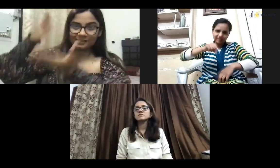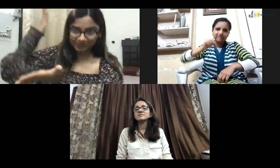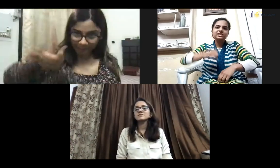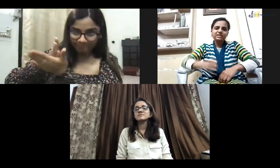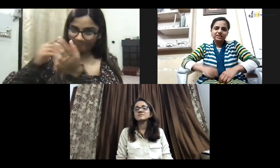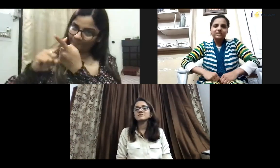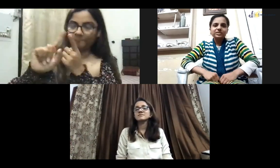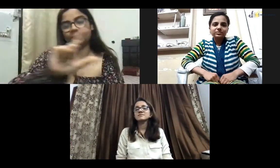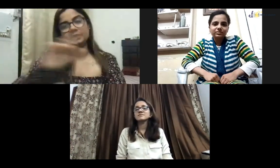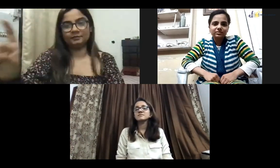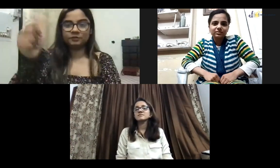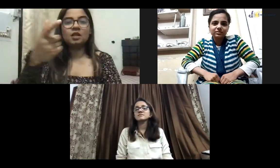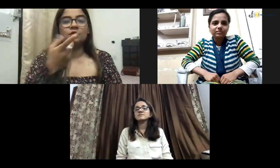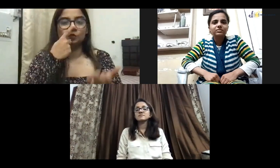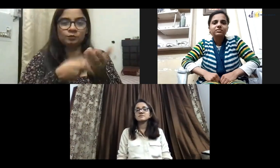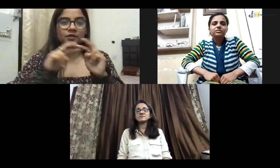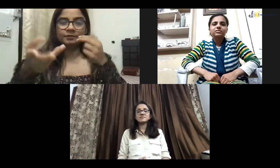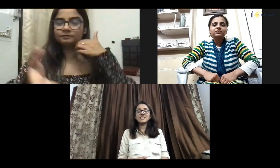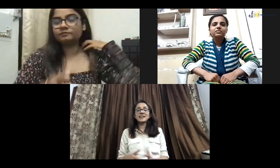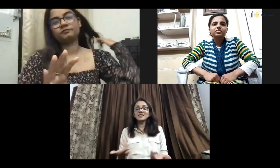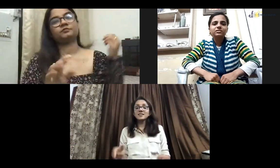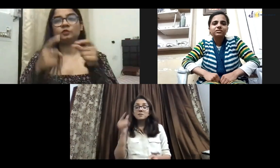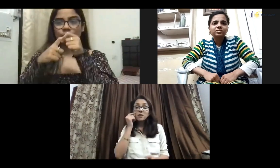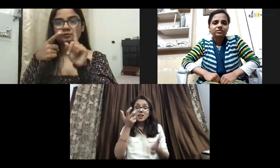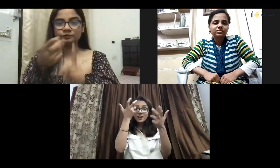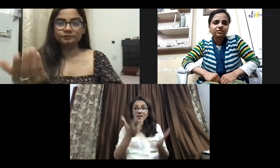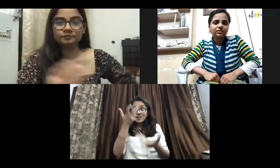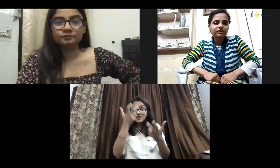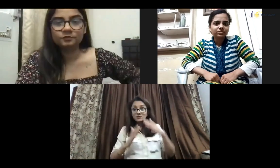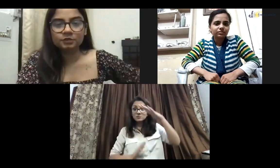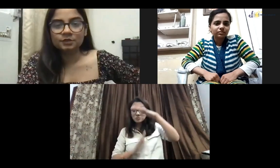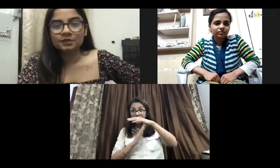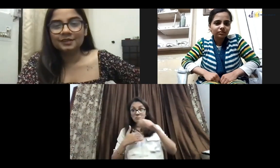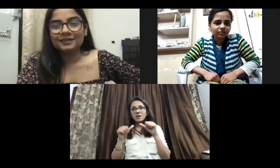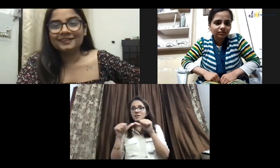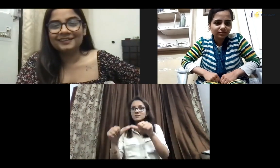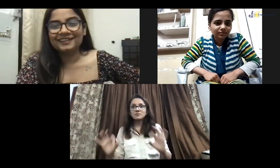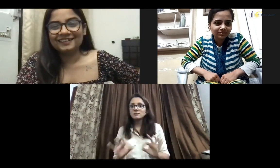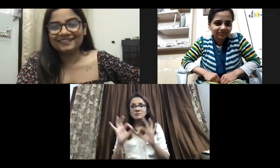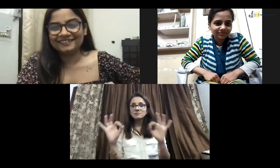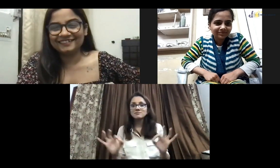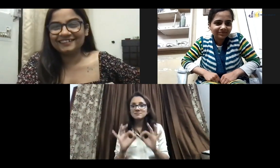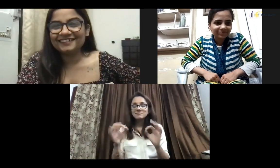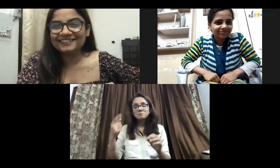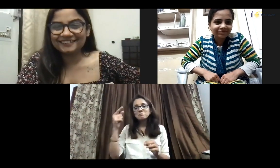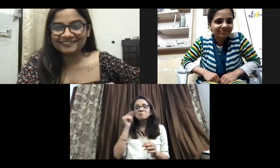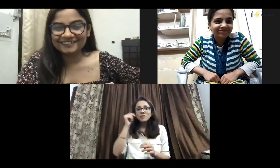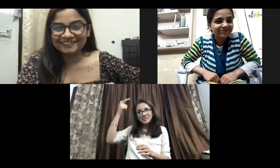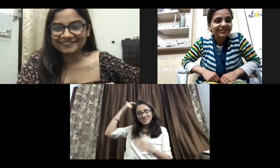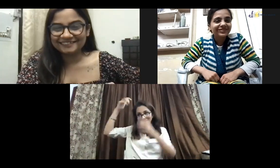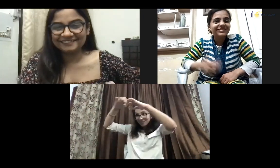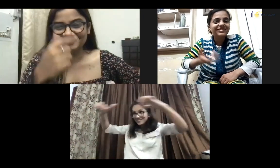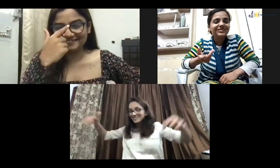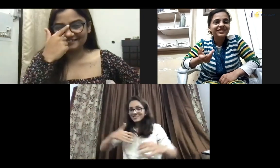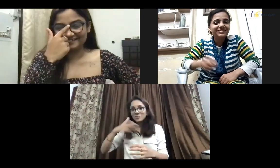People used to stare at me. How we can stop that thing? That's So you clear. would like to ask question? So how we can